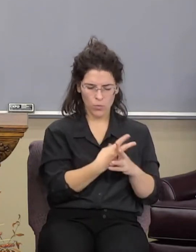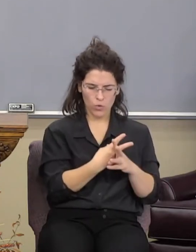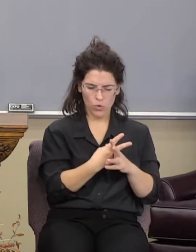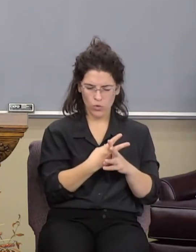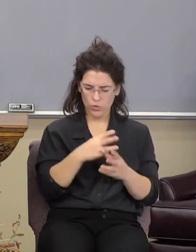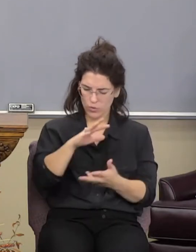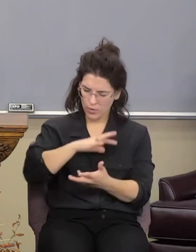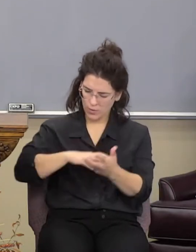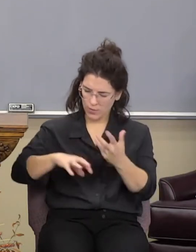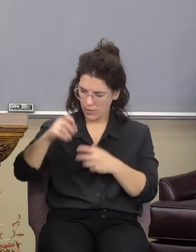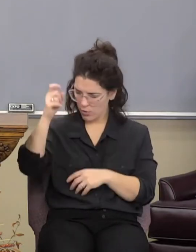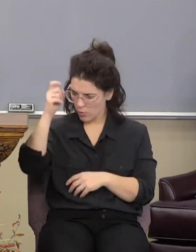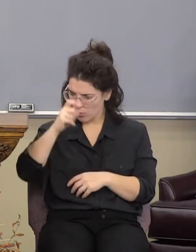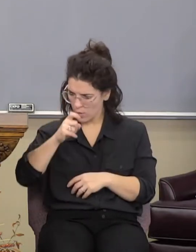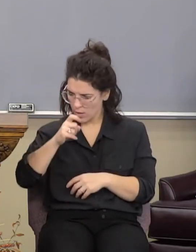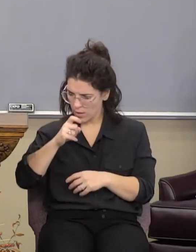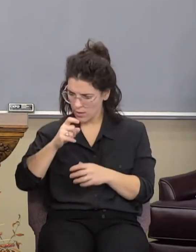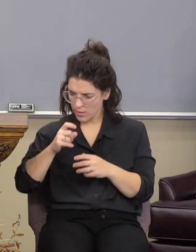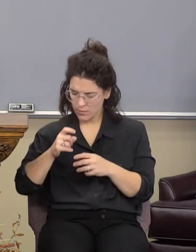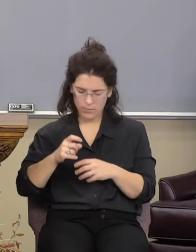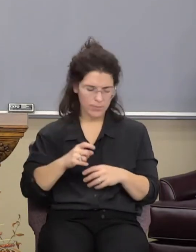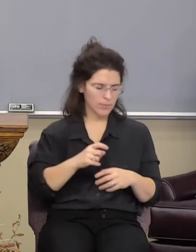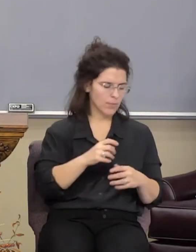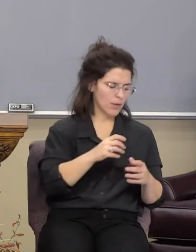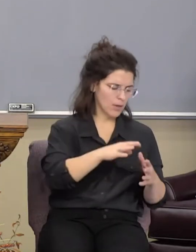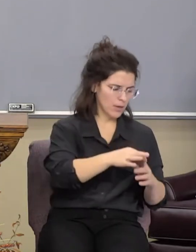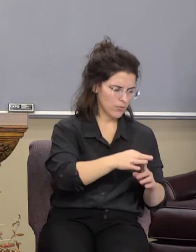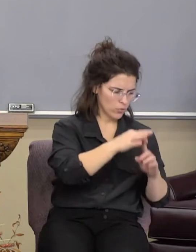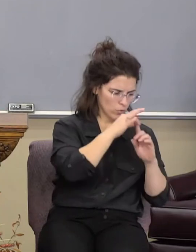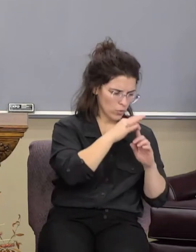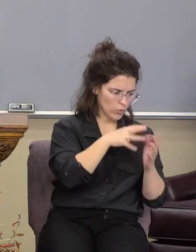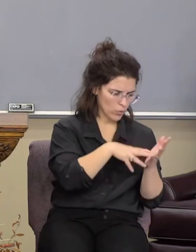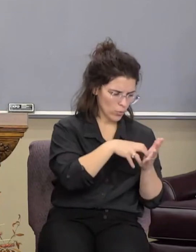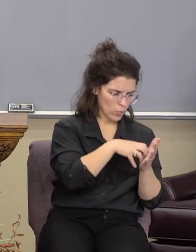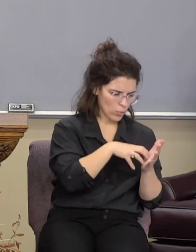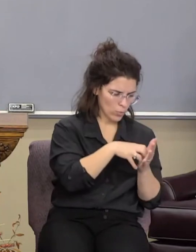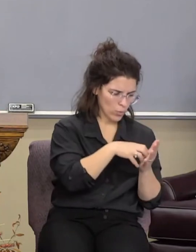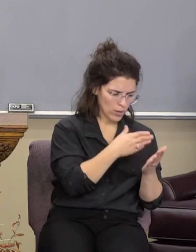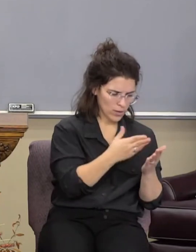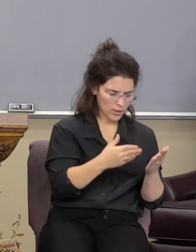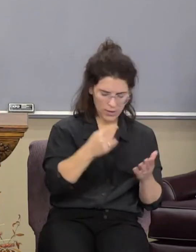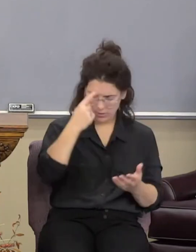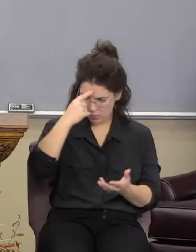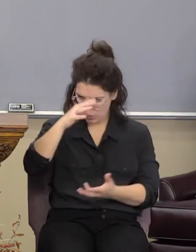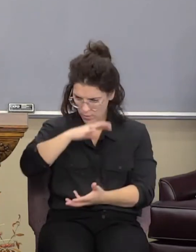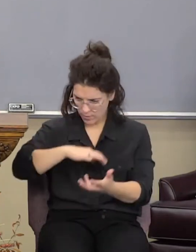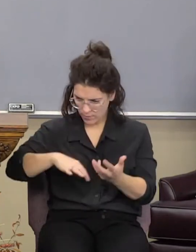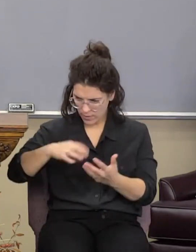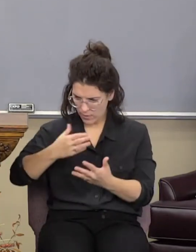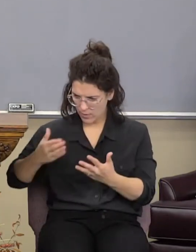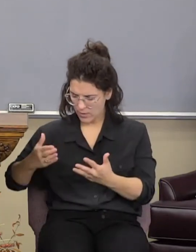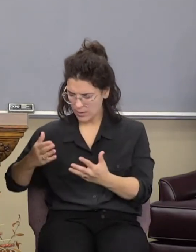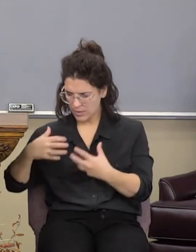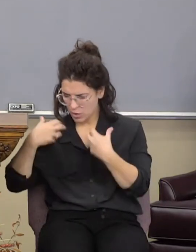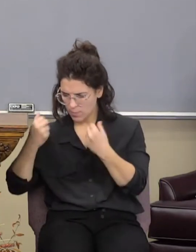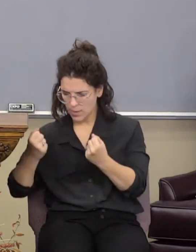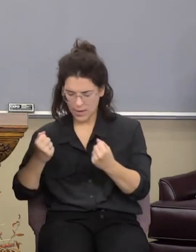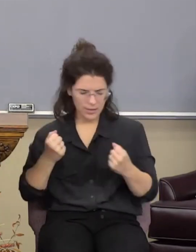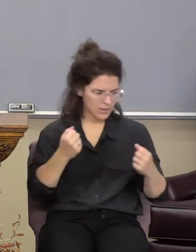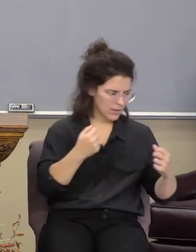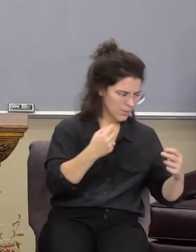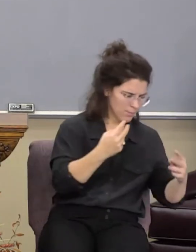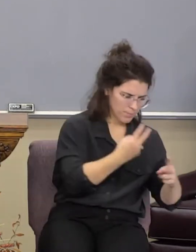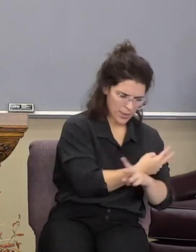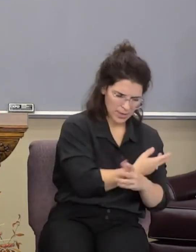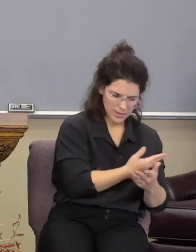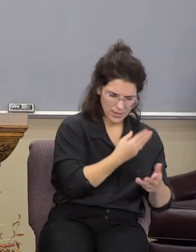the weak things of the world to confound the things which are mighty. And base things of the world and things which